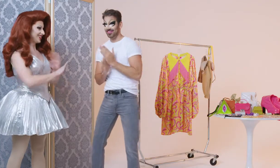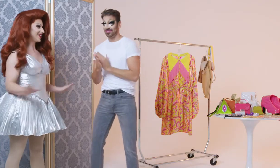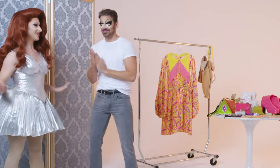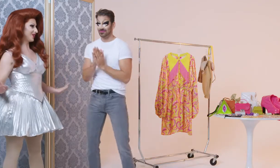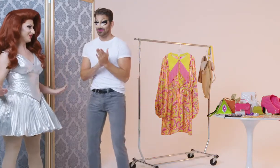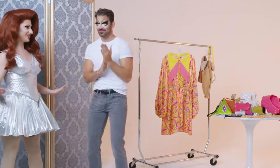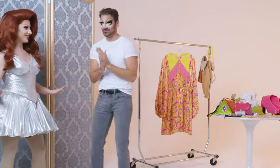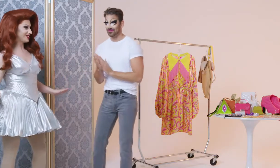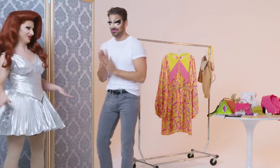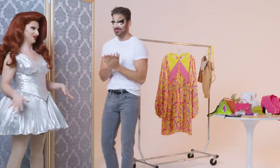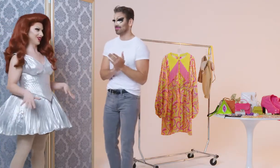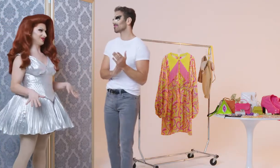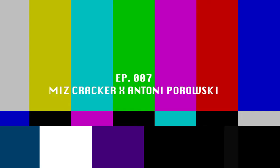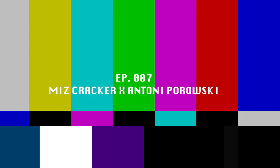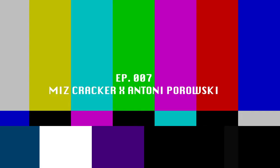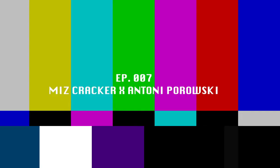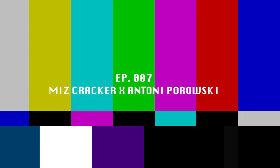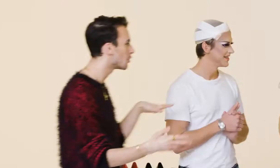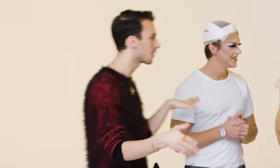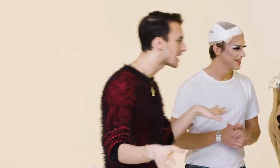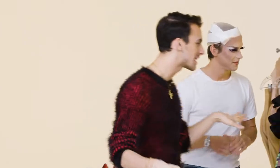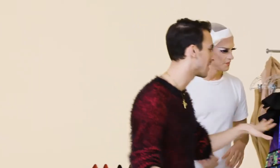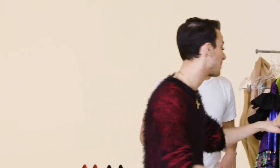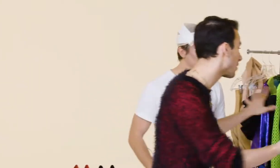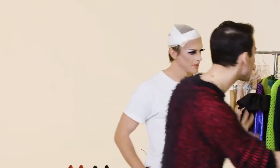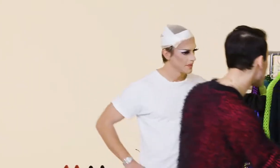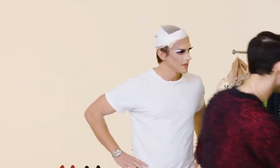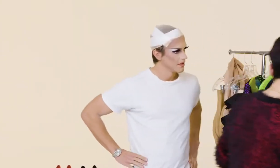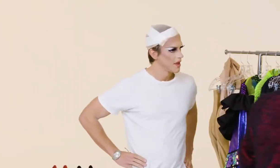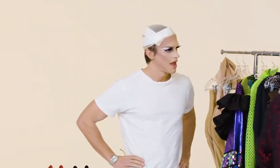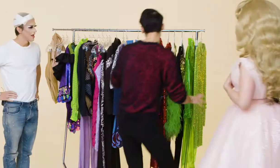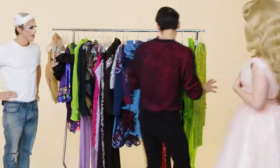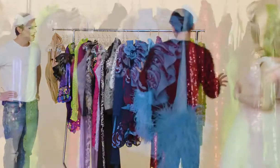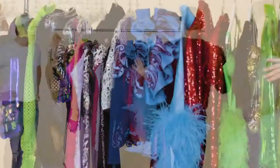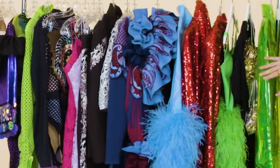lot of clothes to choose from. I've got things here that like Beyonce's worn. I've got things that like,